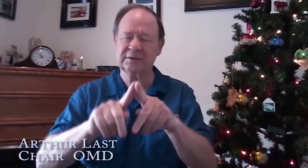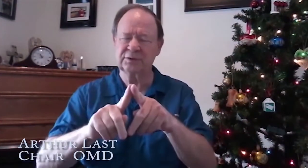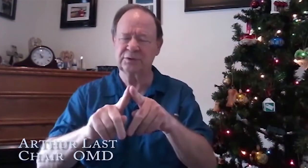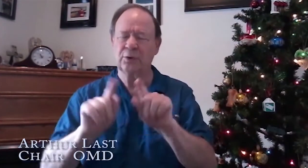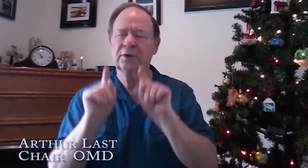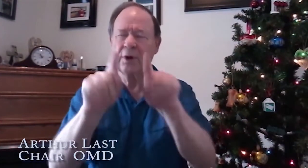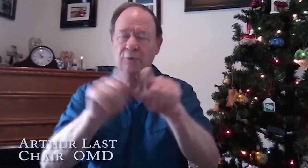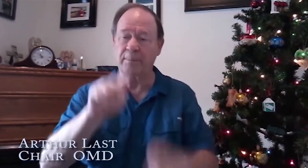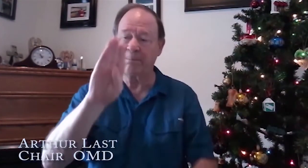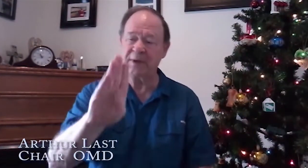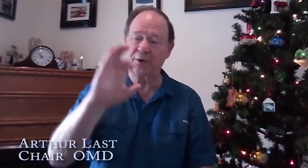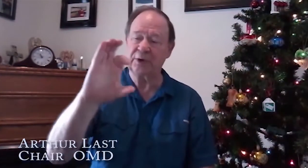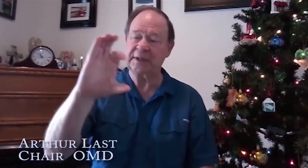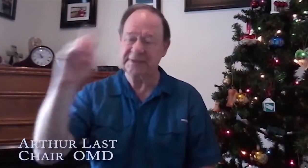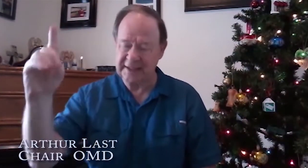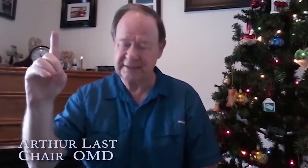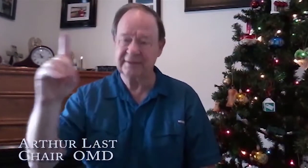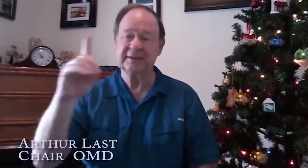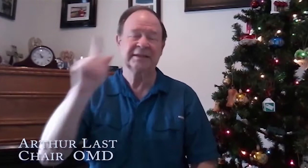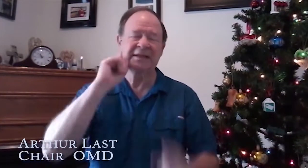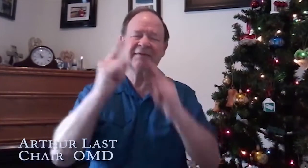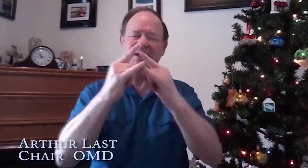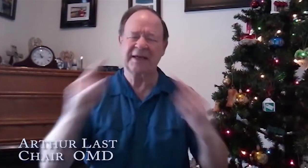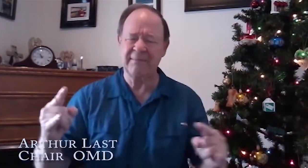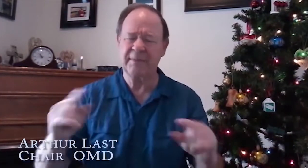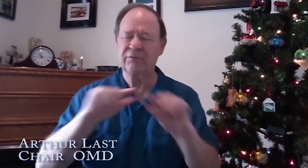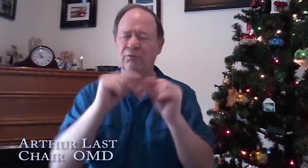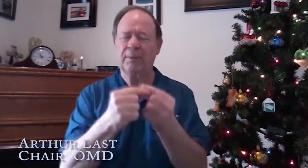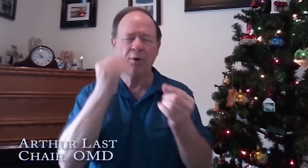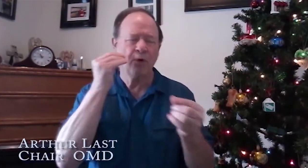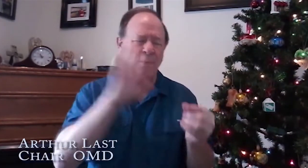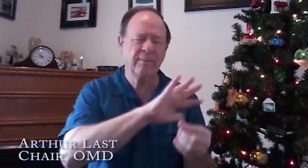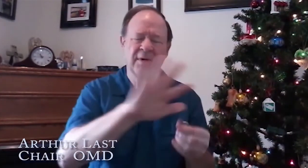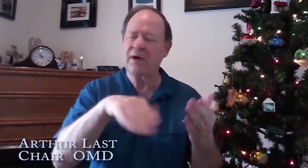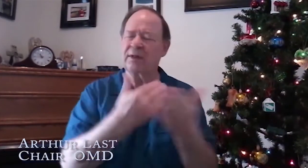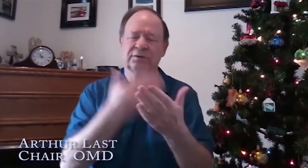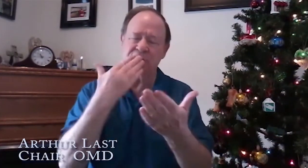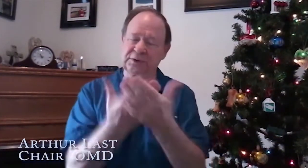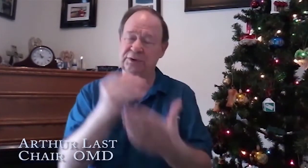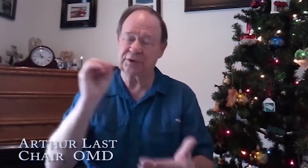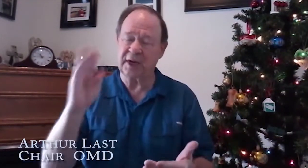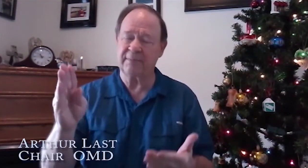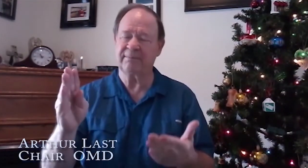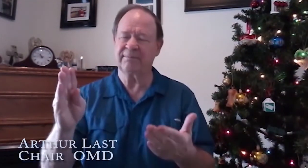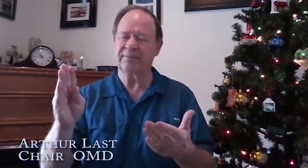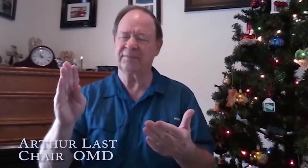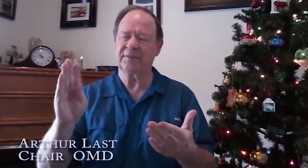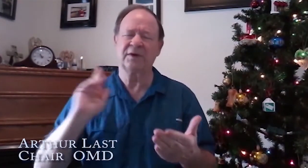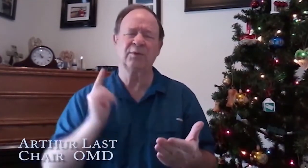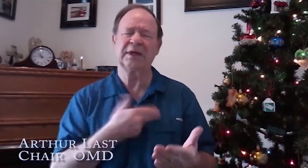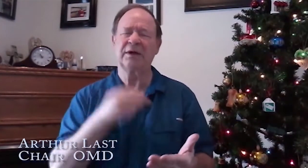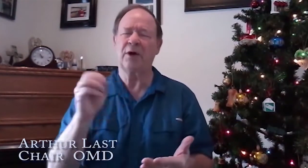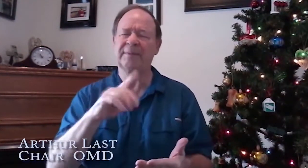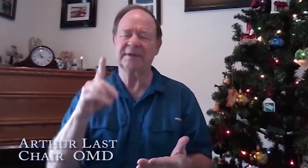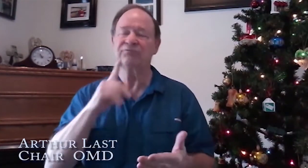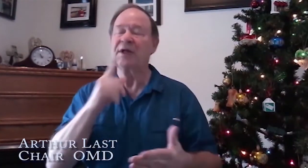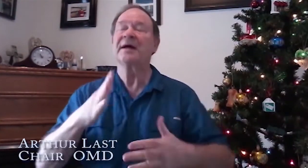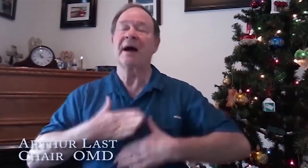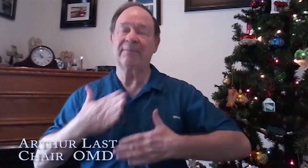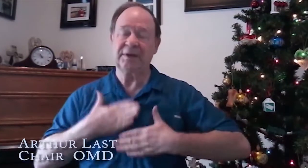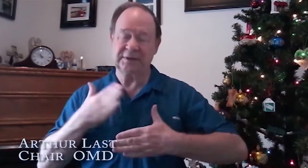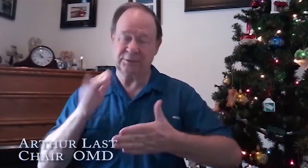I want to thank all of the people at the Deaf Camp and the group home who are all doing wonderful jobs and